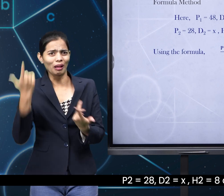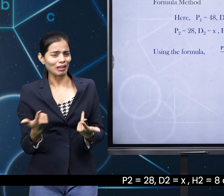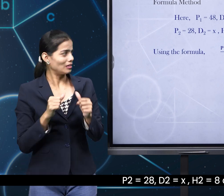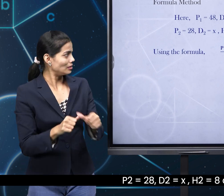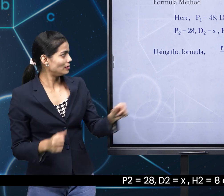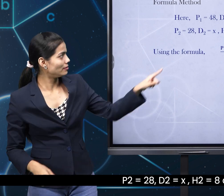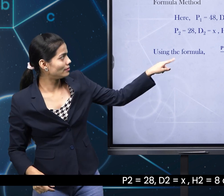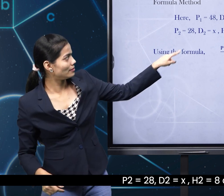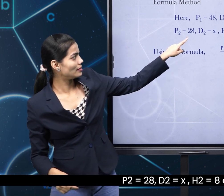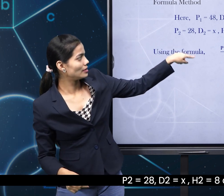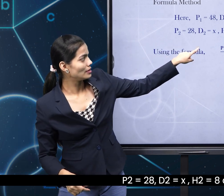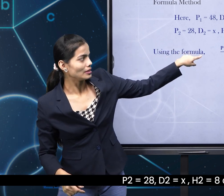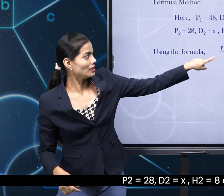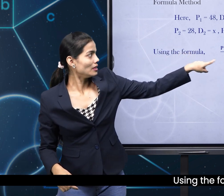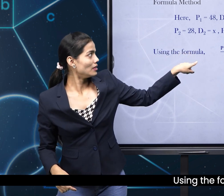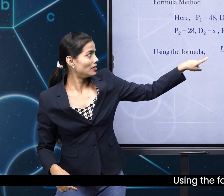Why?